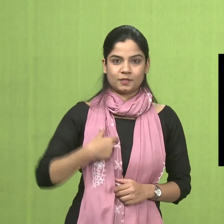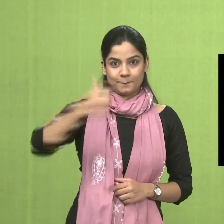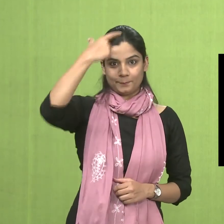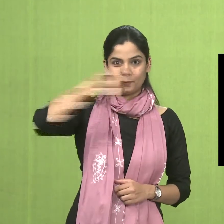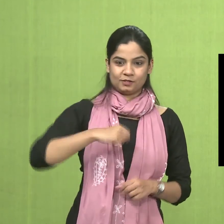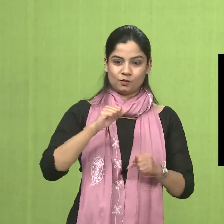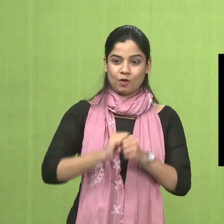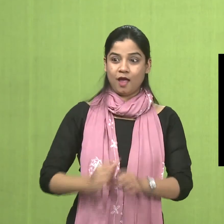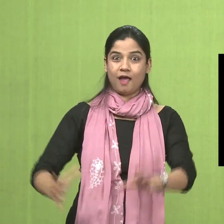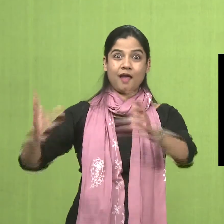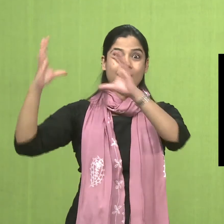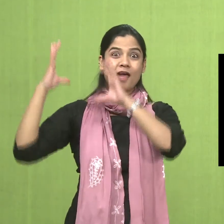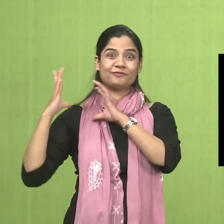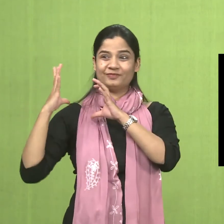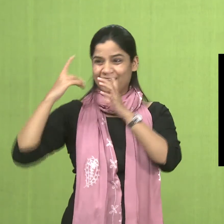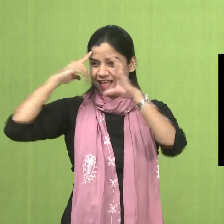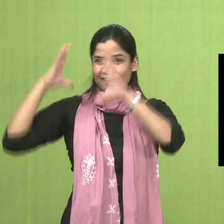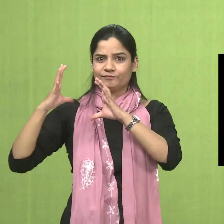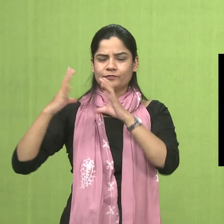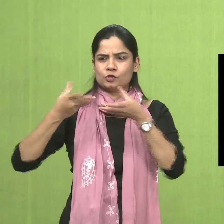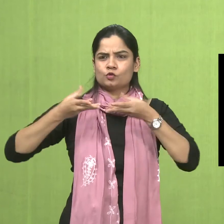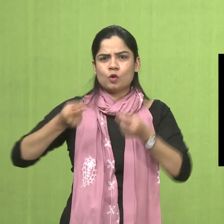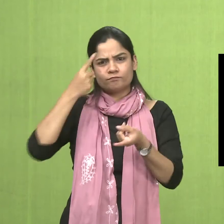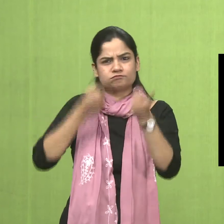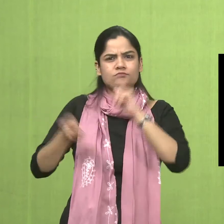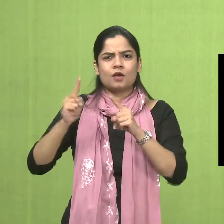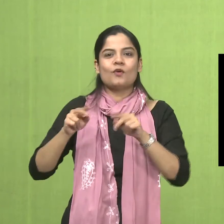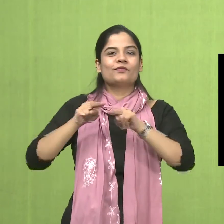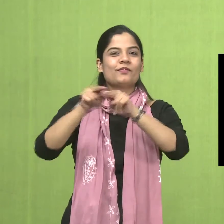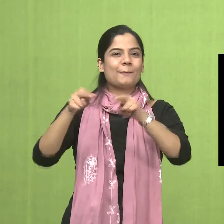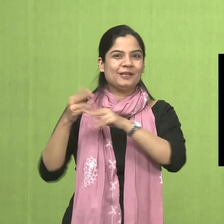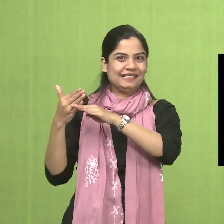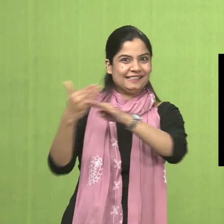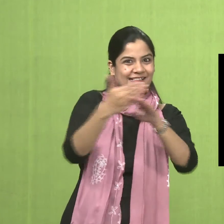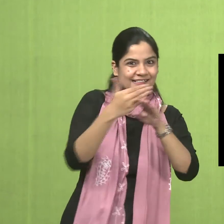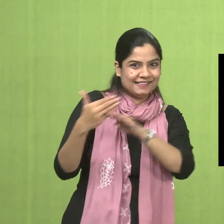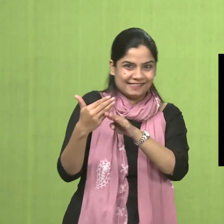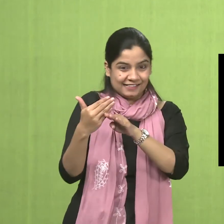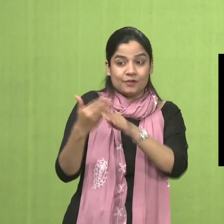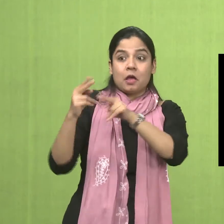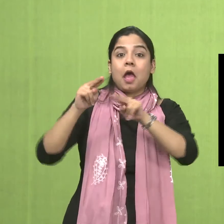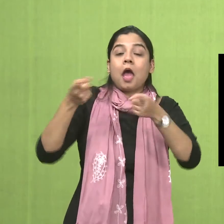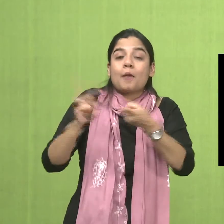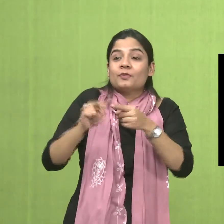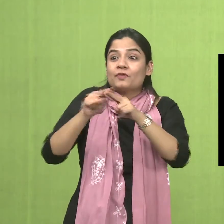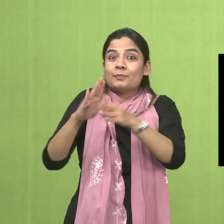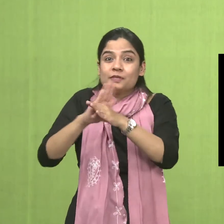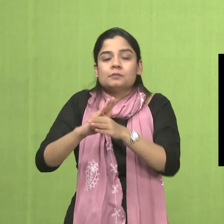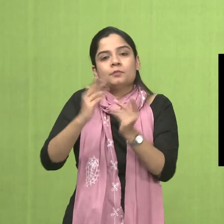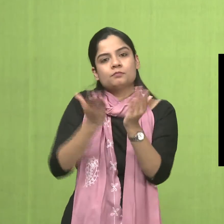To demand the reduction of peak load periods, what steps can be taken to do that? We